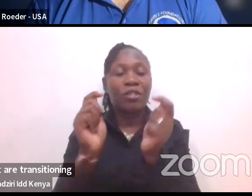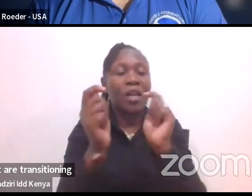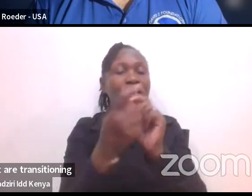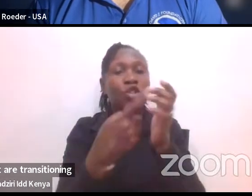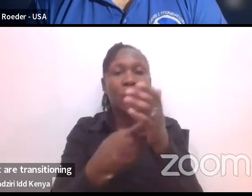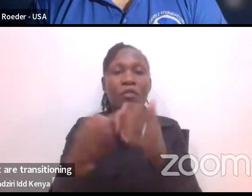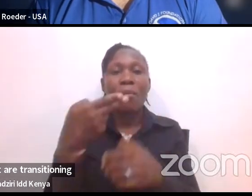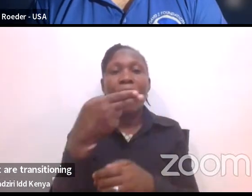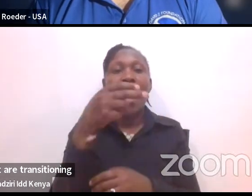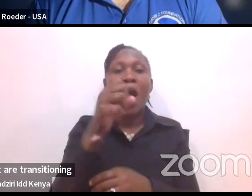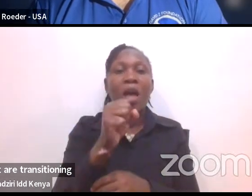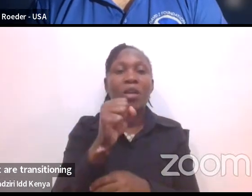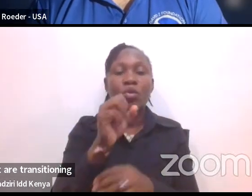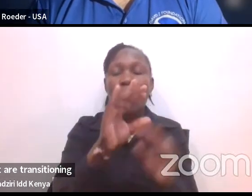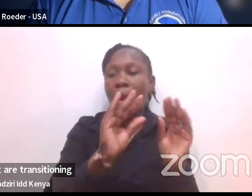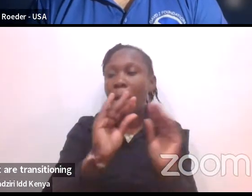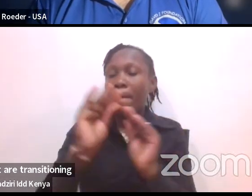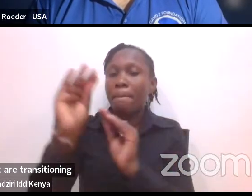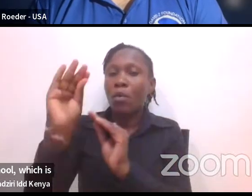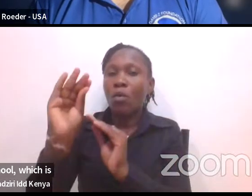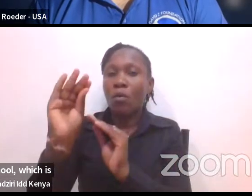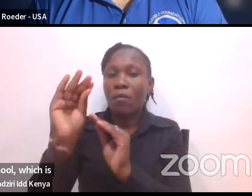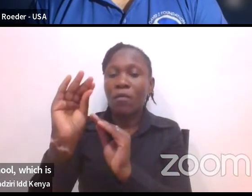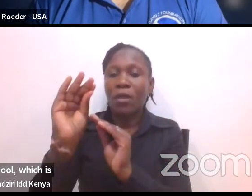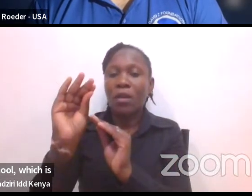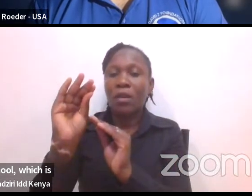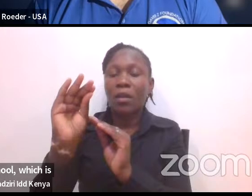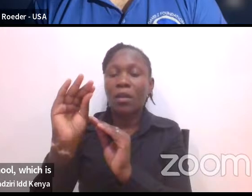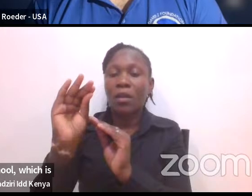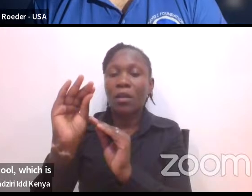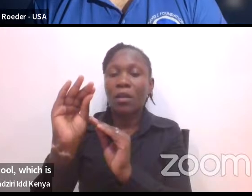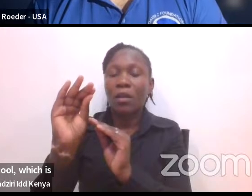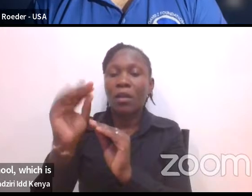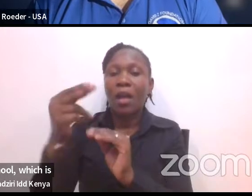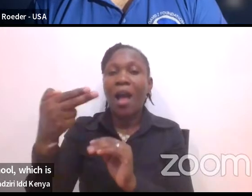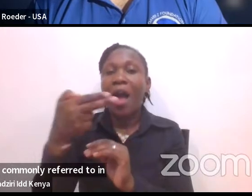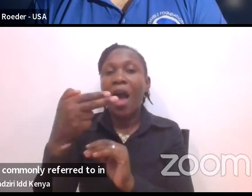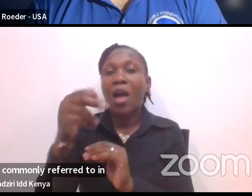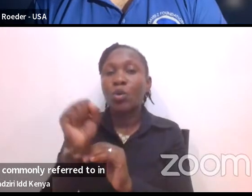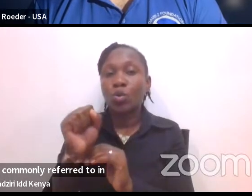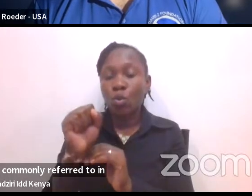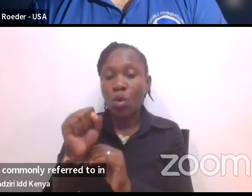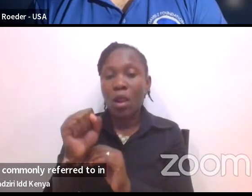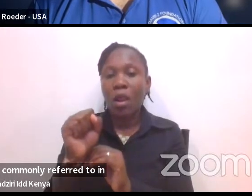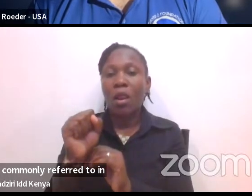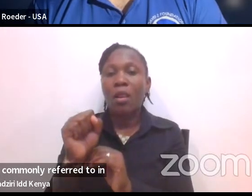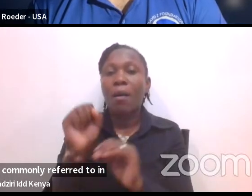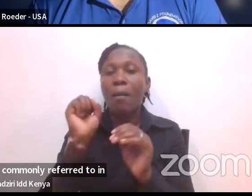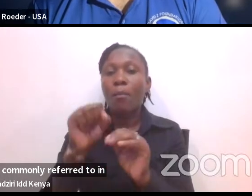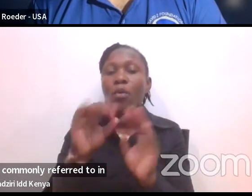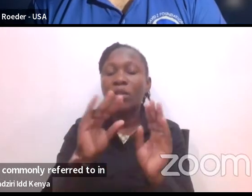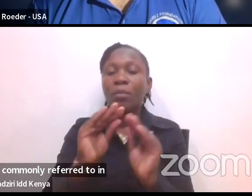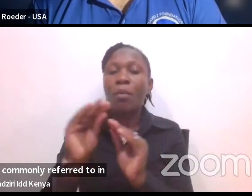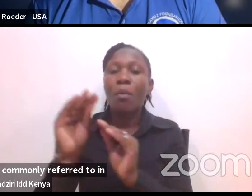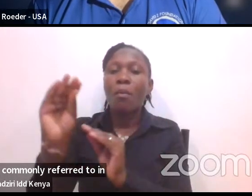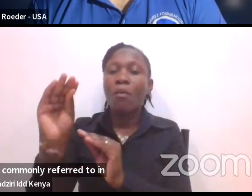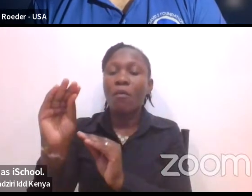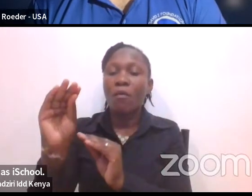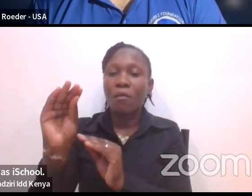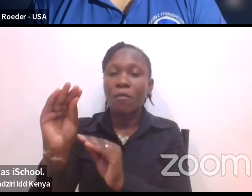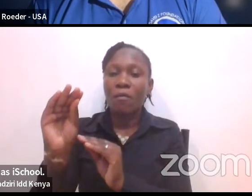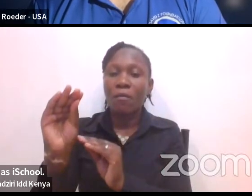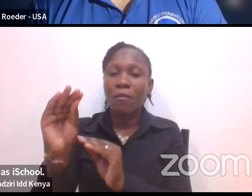school, which is commonly referred to in the United States as high school? How, I guess,